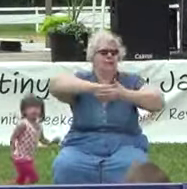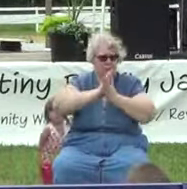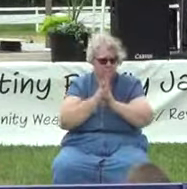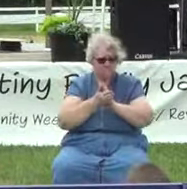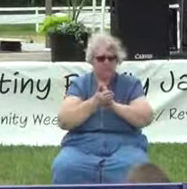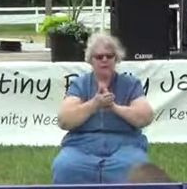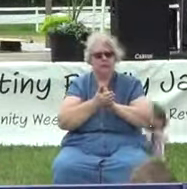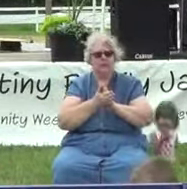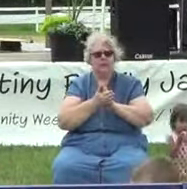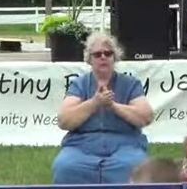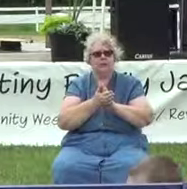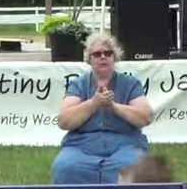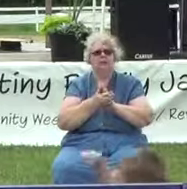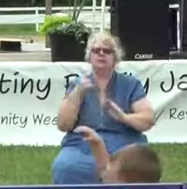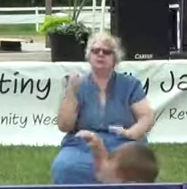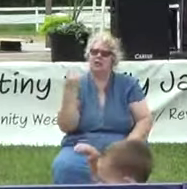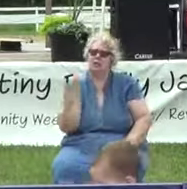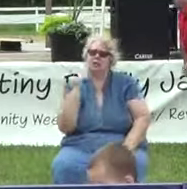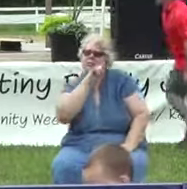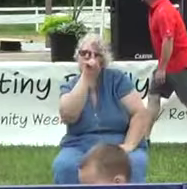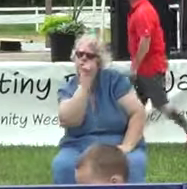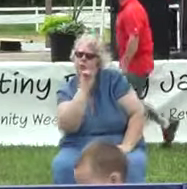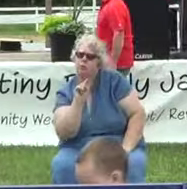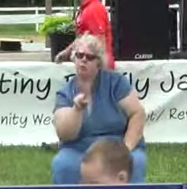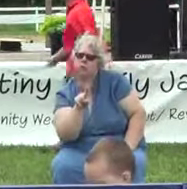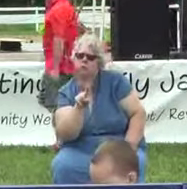to ask you a question.